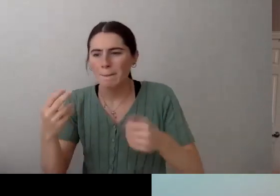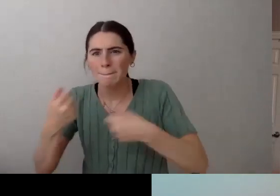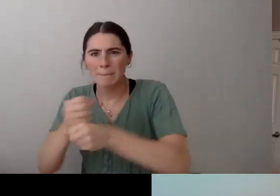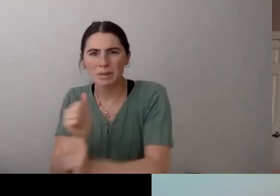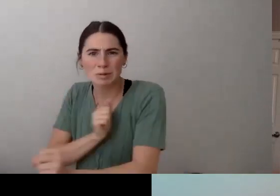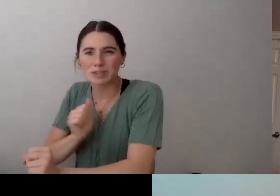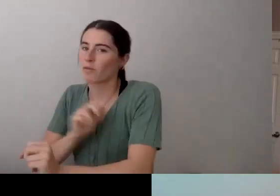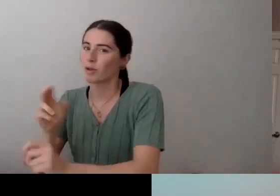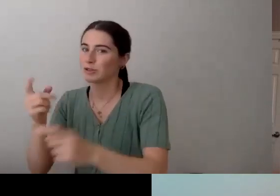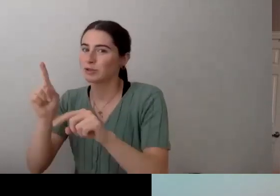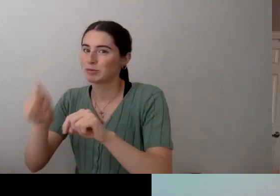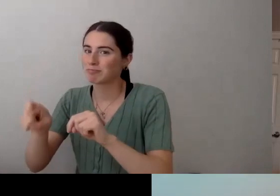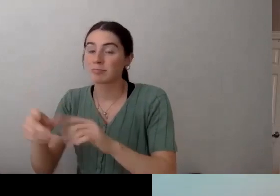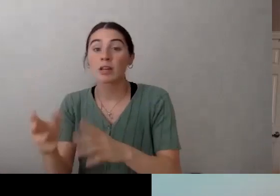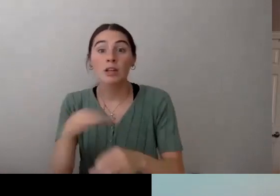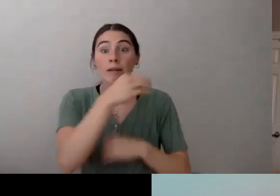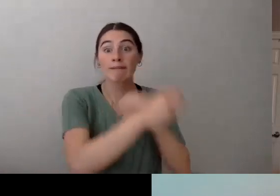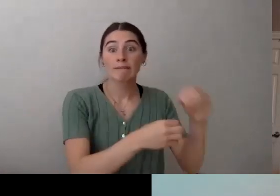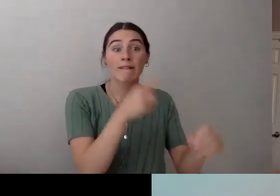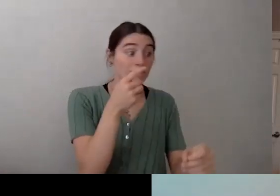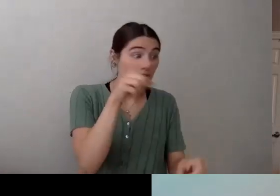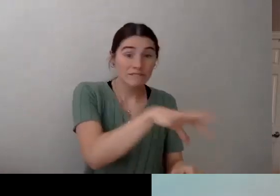every major grocery store.